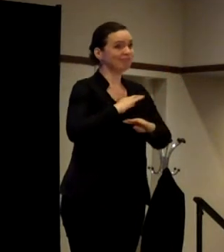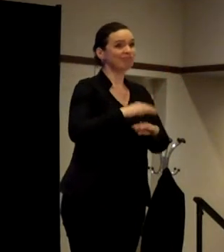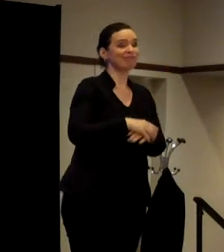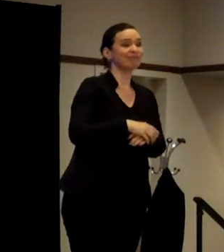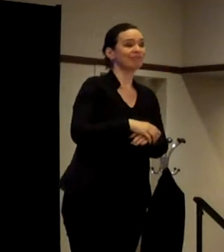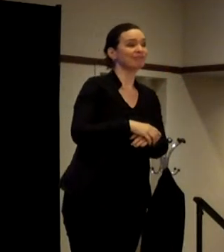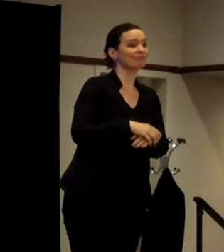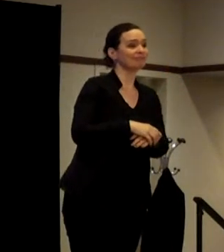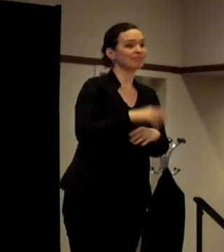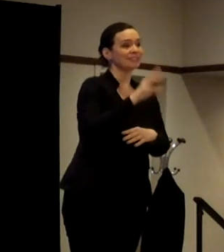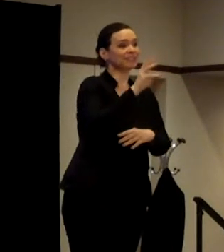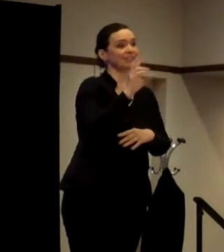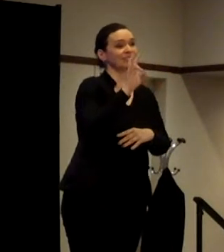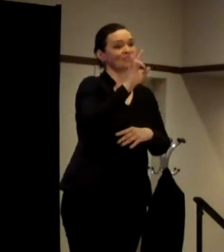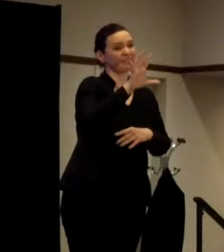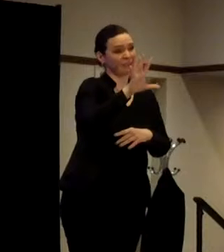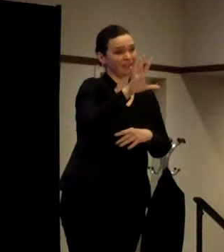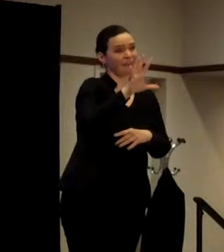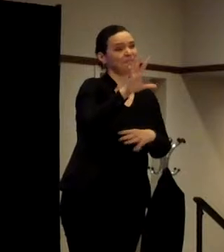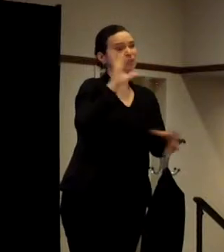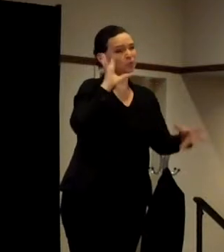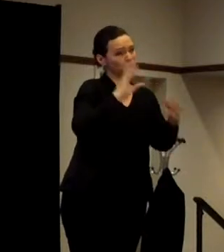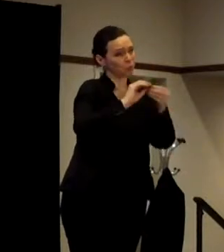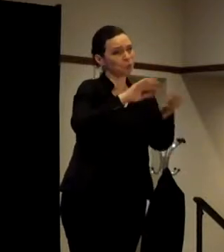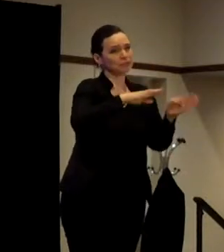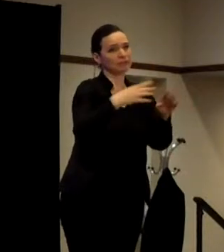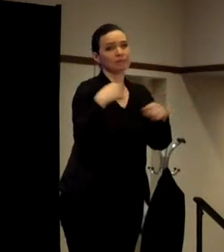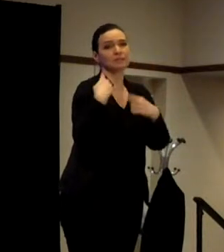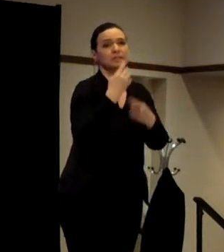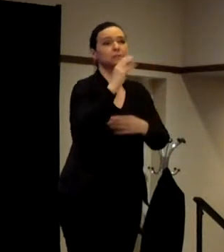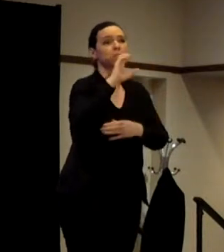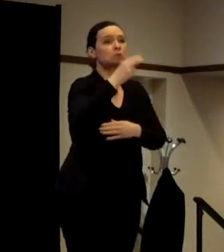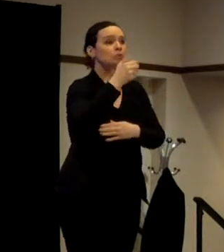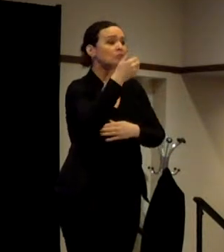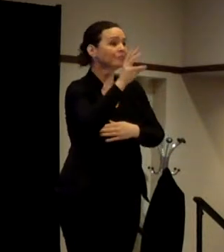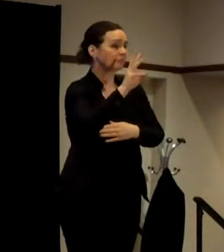neighbors in the pandemic, so certainly want to remember them and their families.